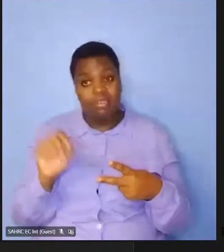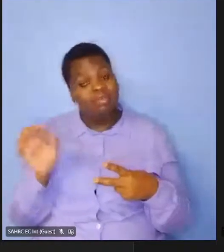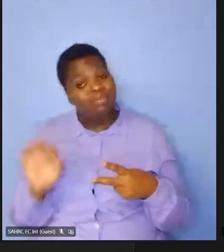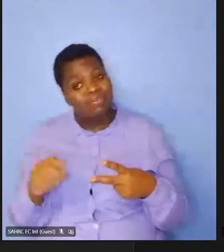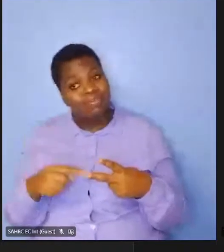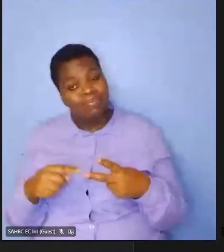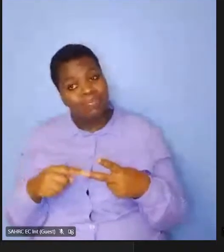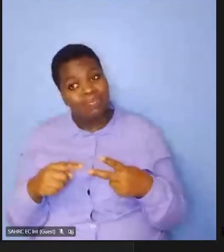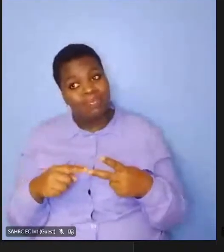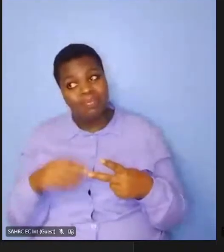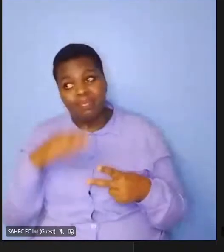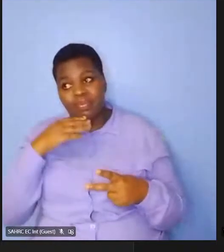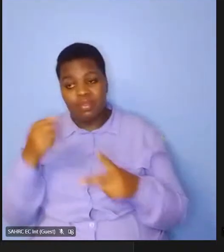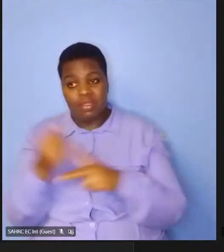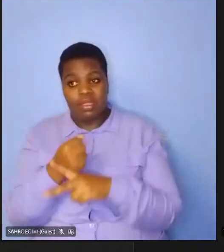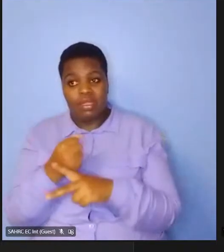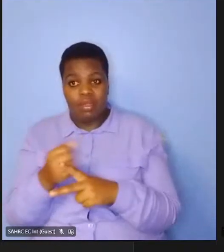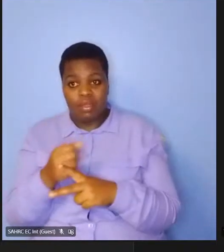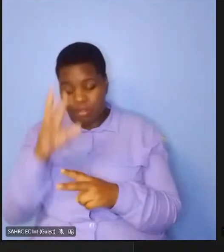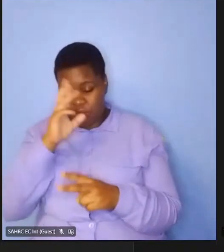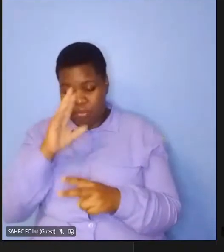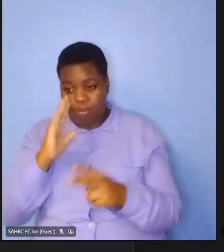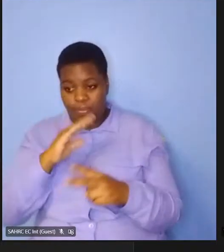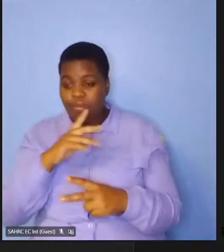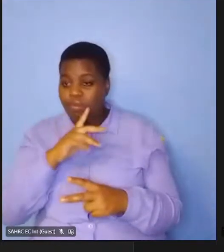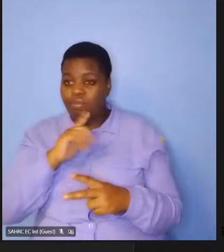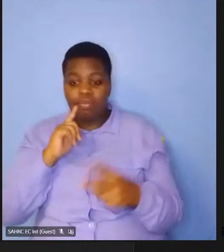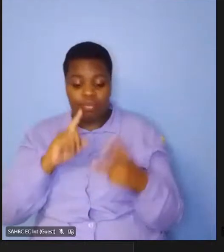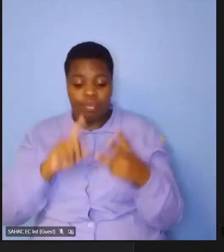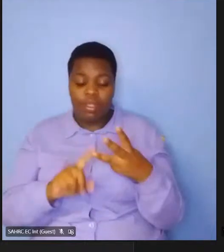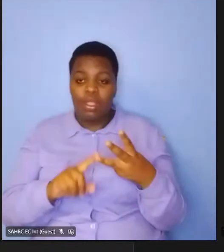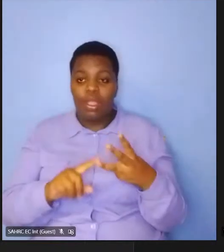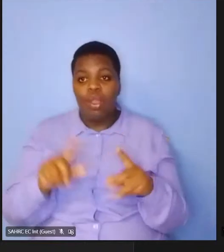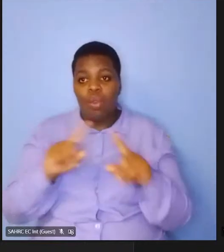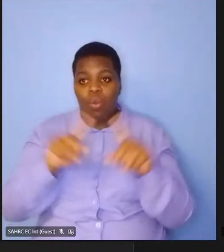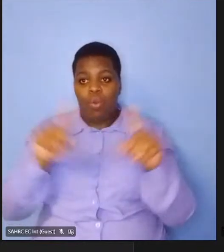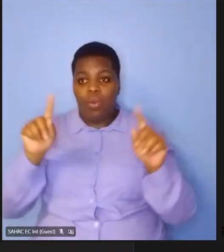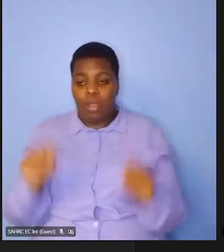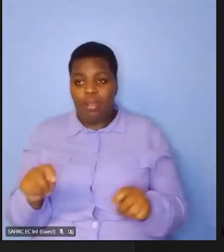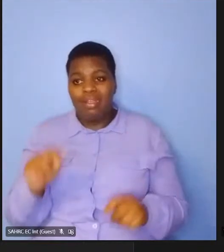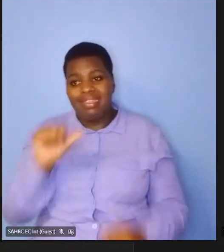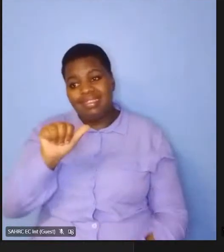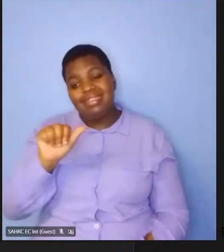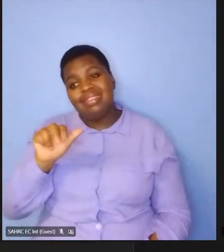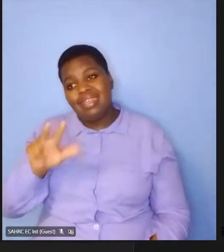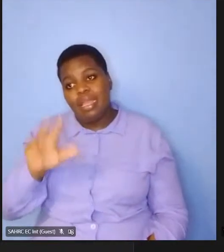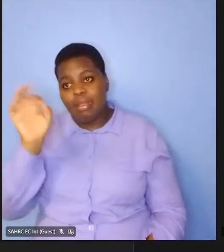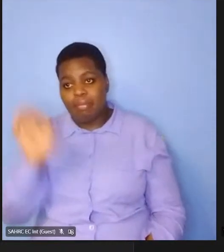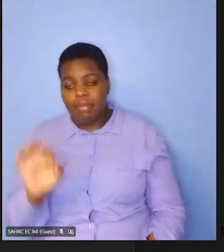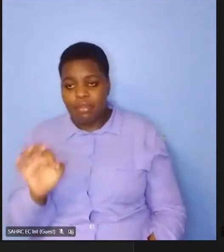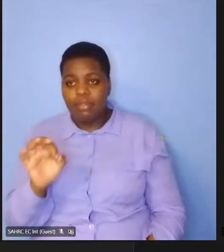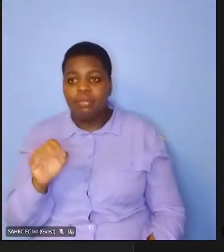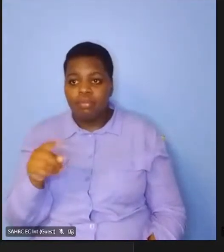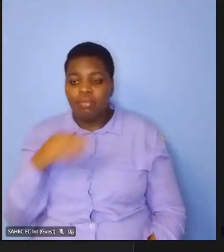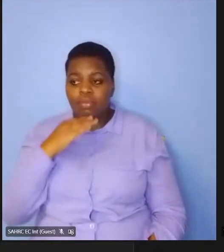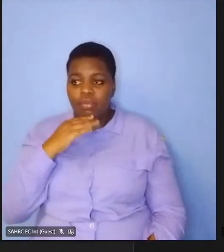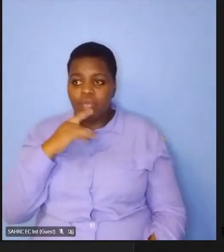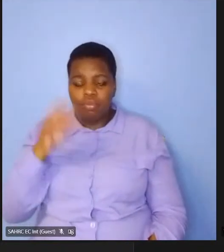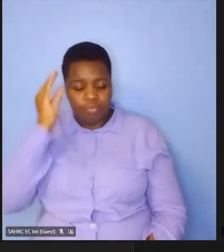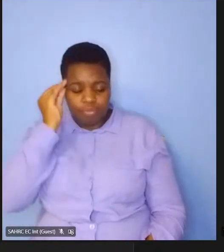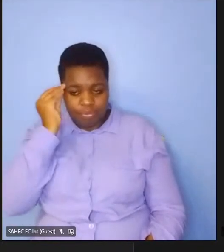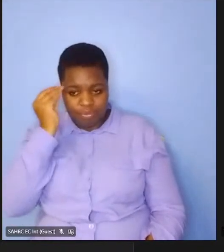respondents confirming in the affirmative, and Western Cape, with 68% of the respondents saying that they had